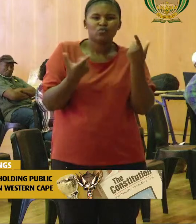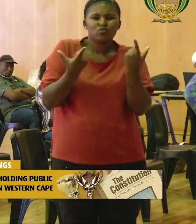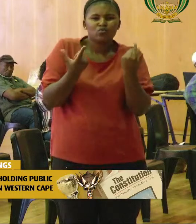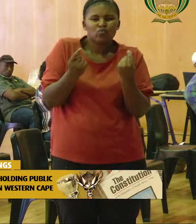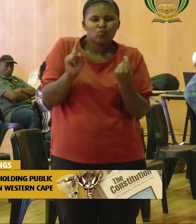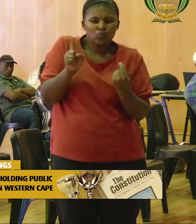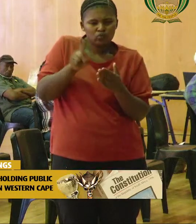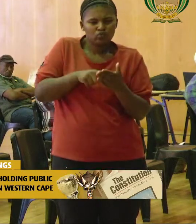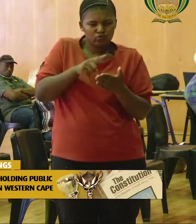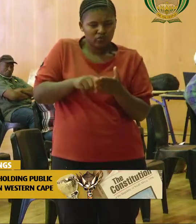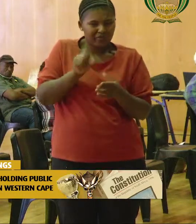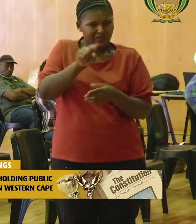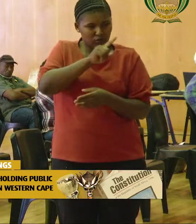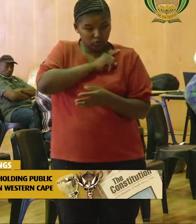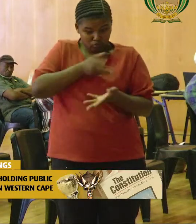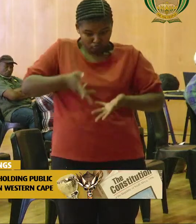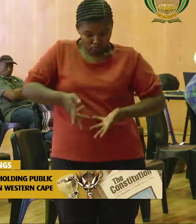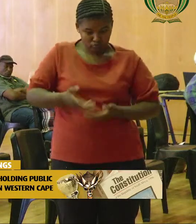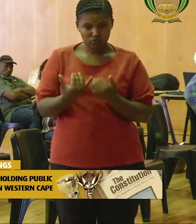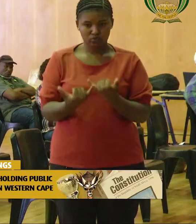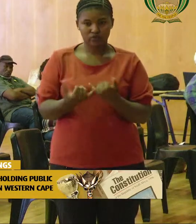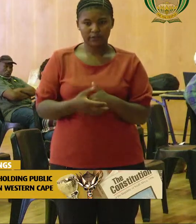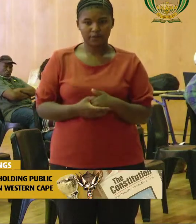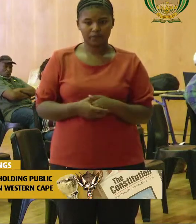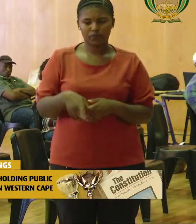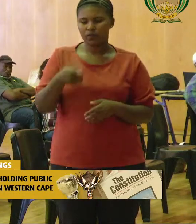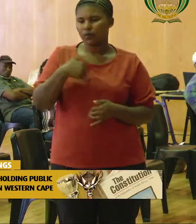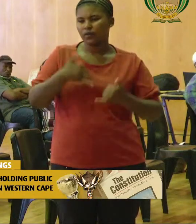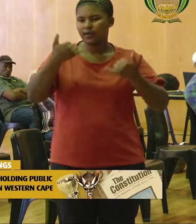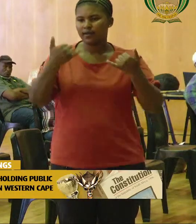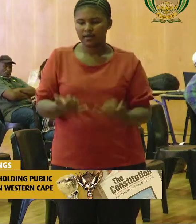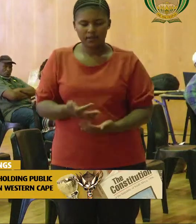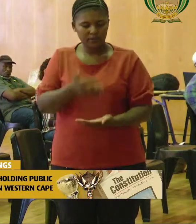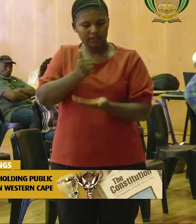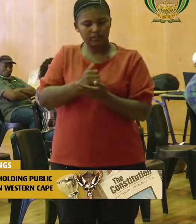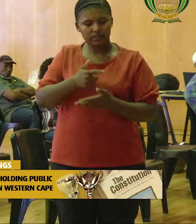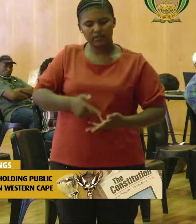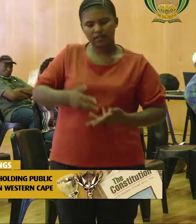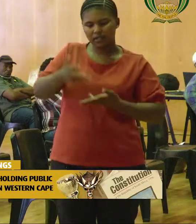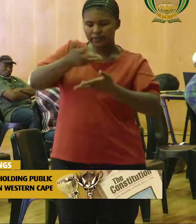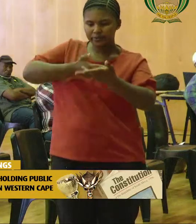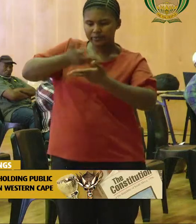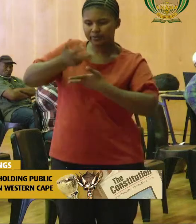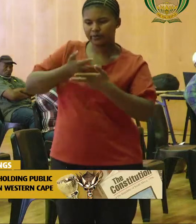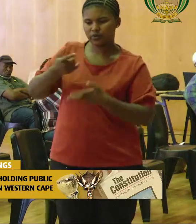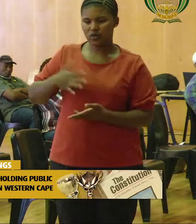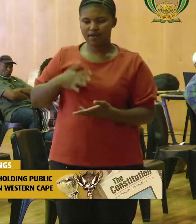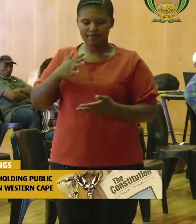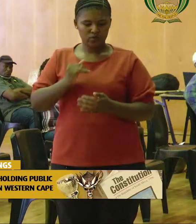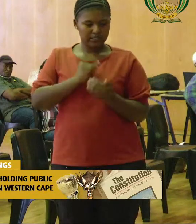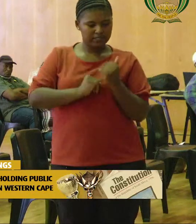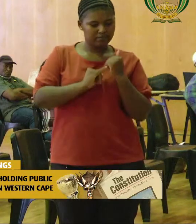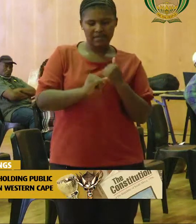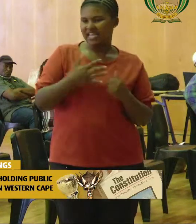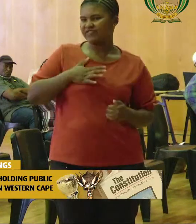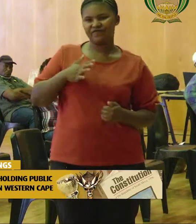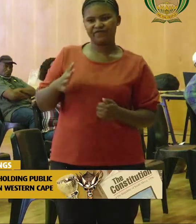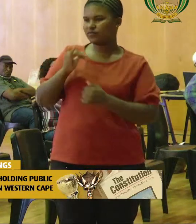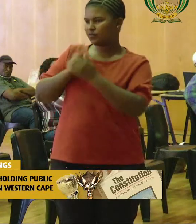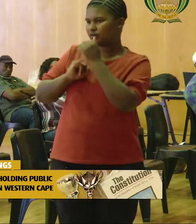done wrong? And for us sitting here deliberating, ukuthi siyayifuna independent